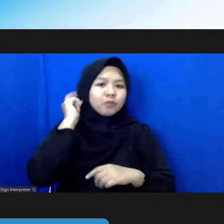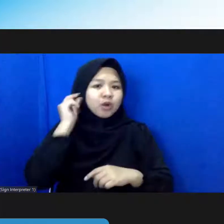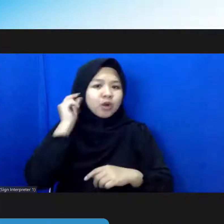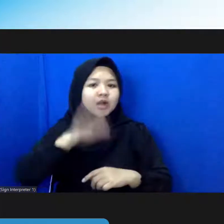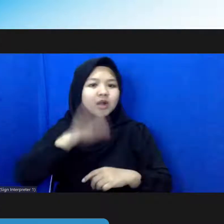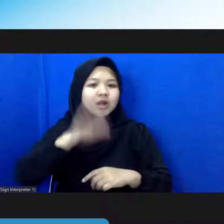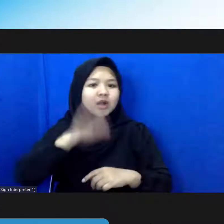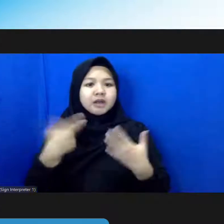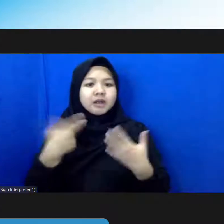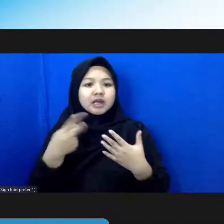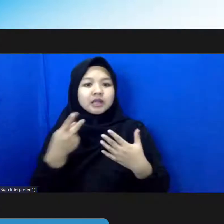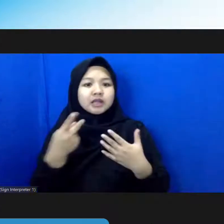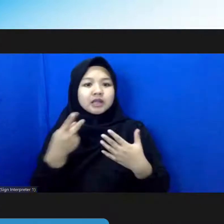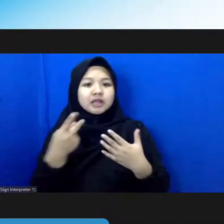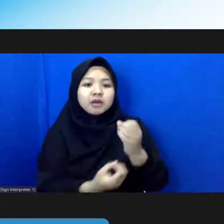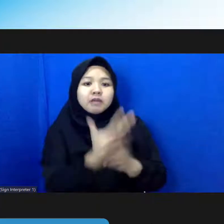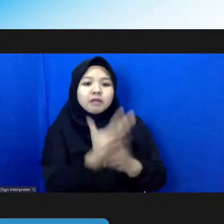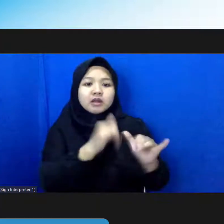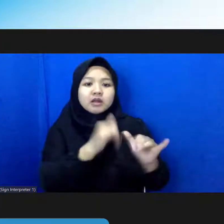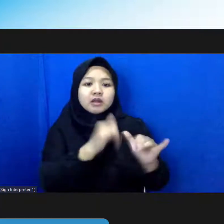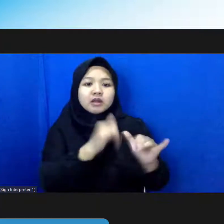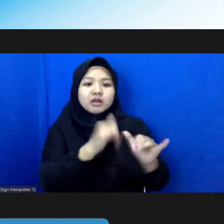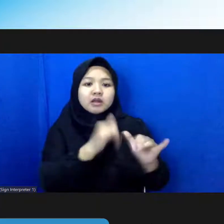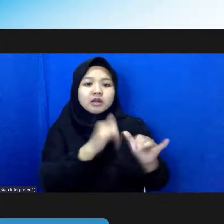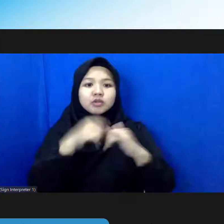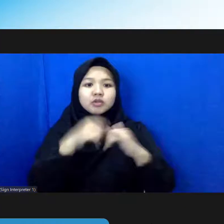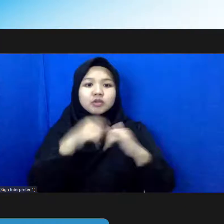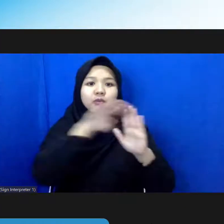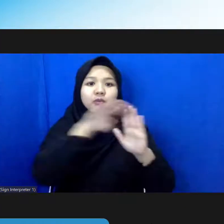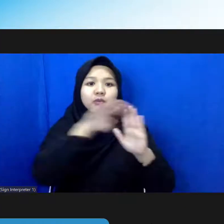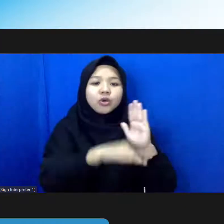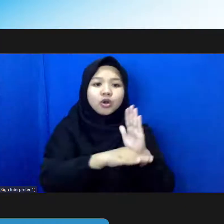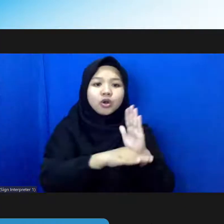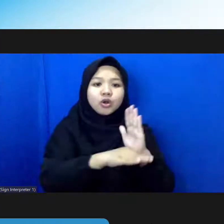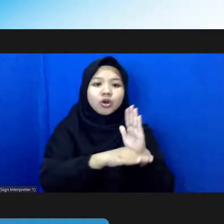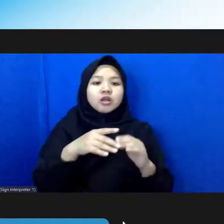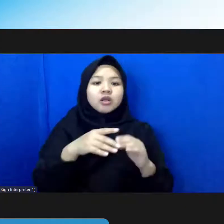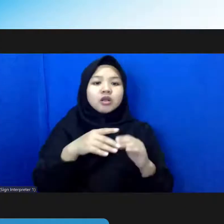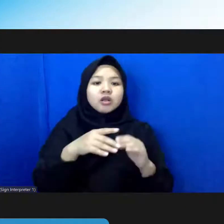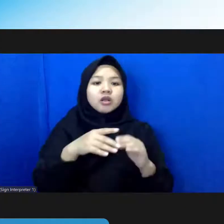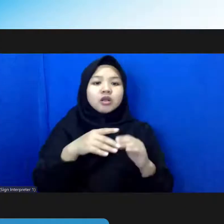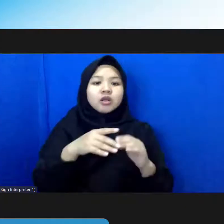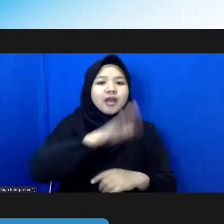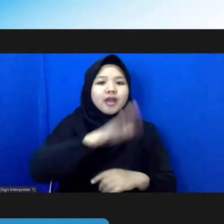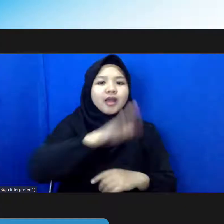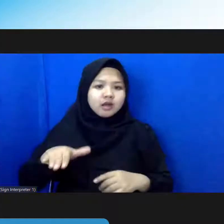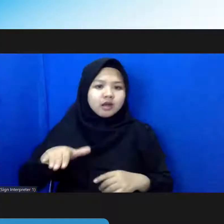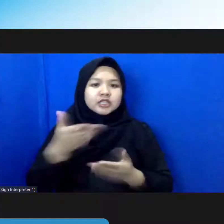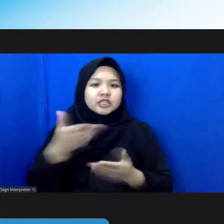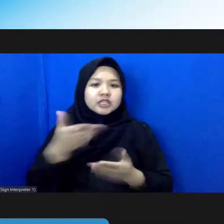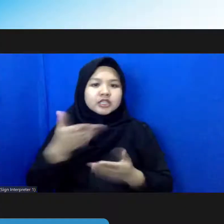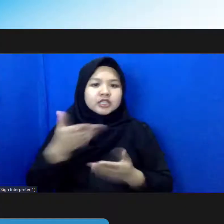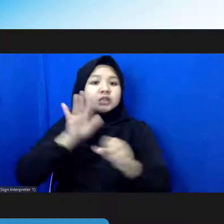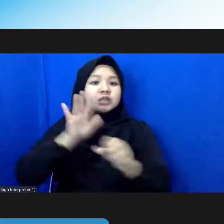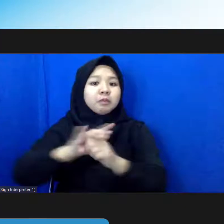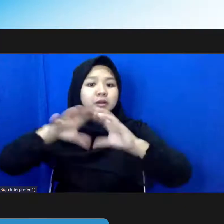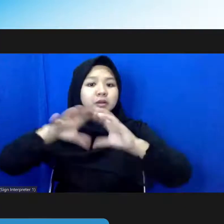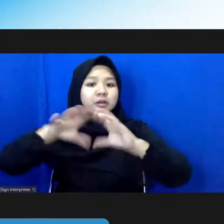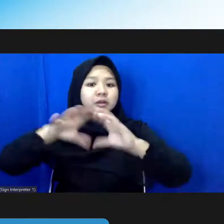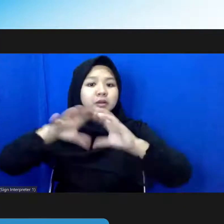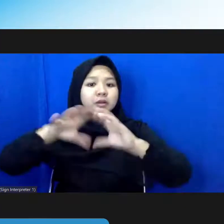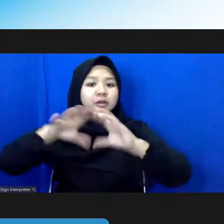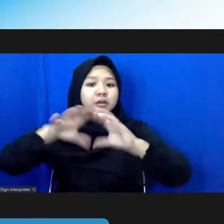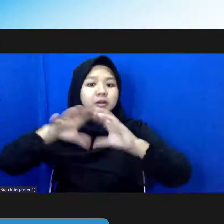develop together the COVID-19 protocol for child protection. So with that, actually, the